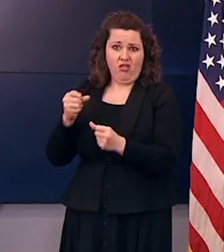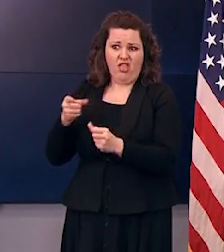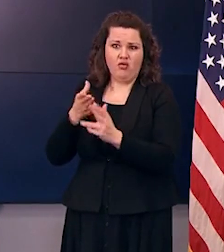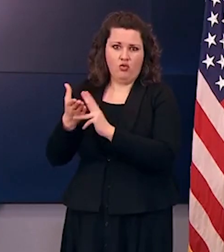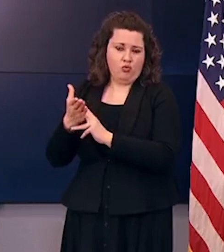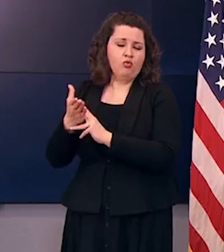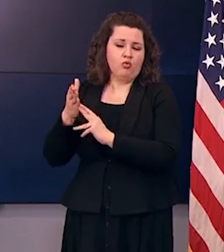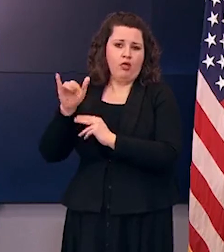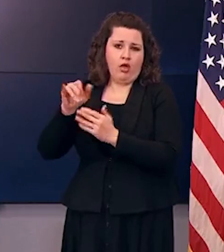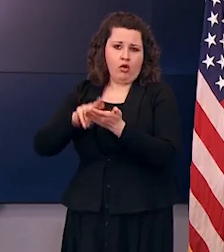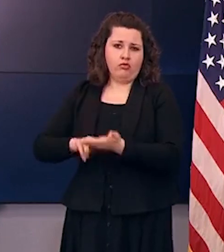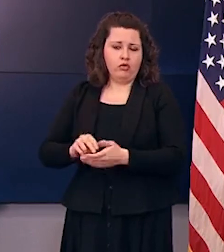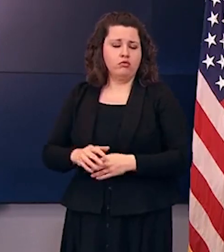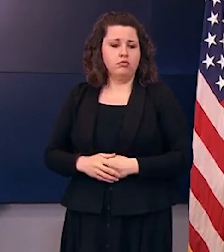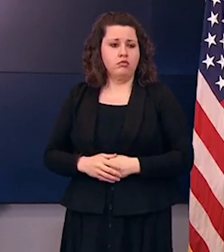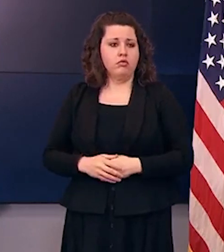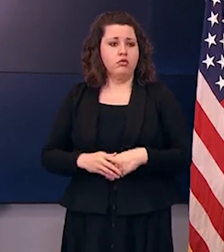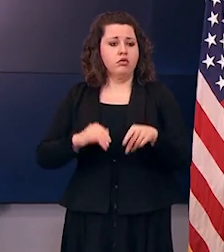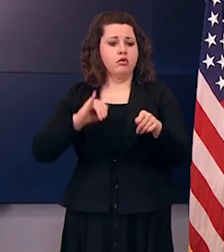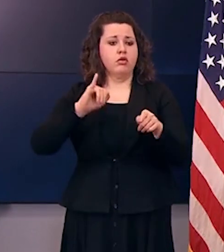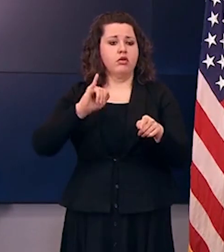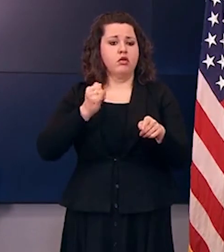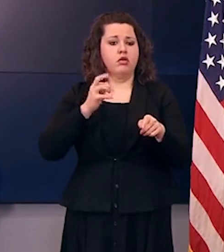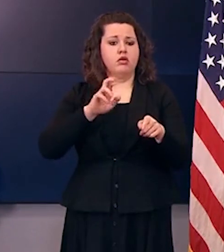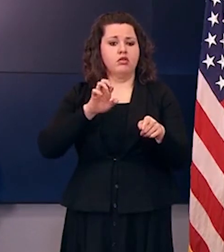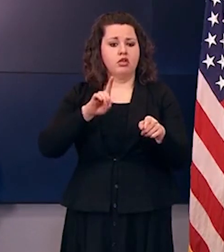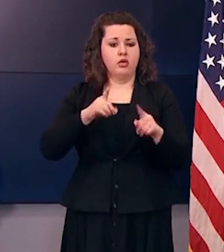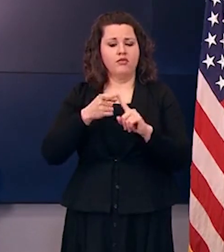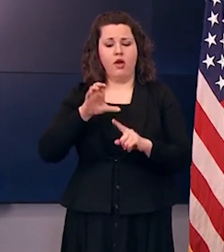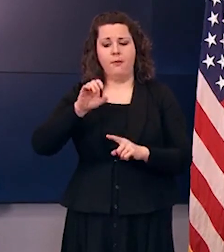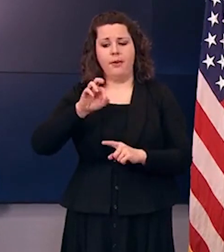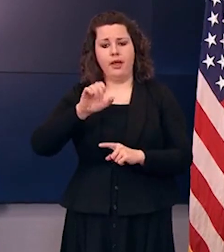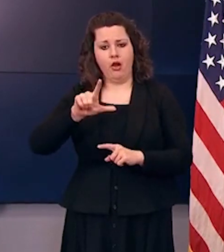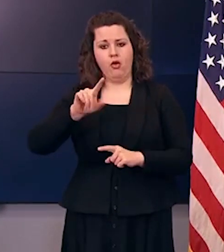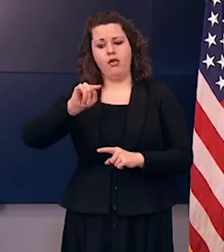contract. All right, we're going to go to Jared at the Carroll Times.